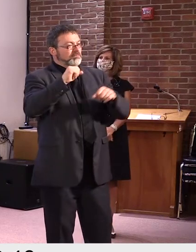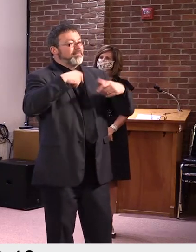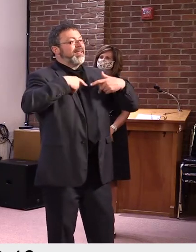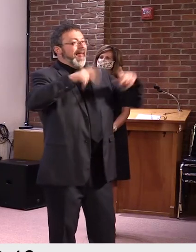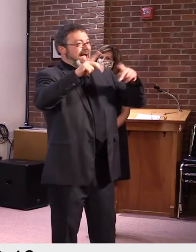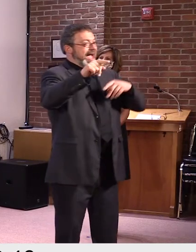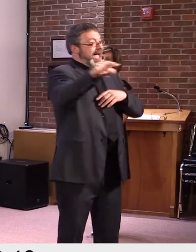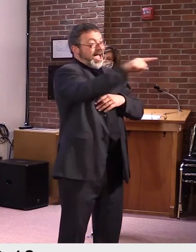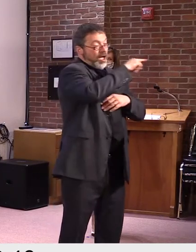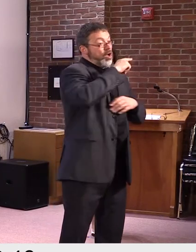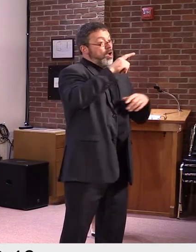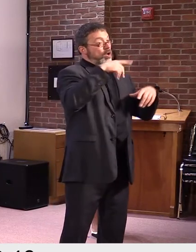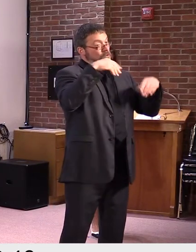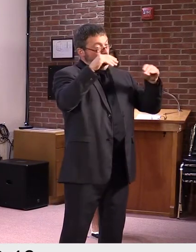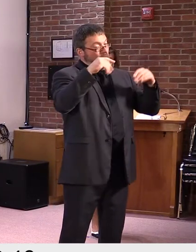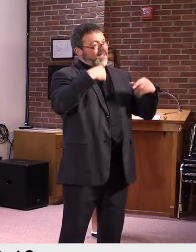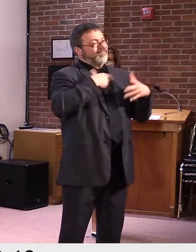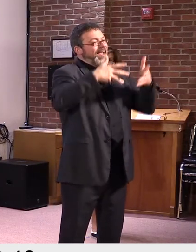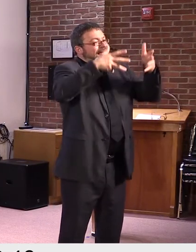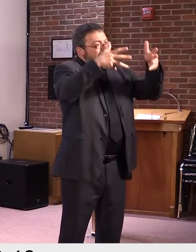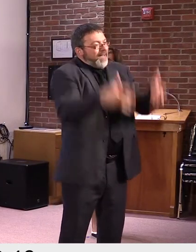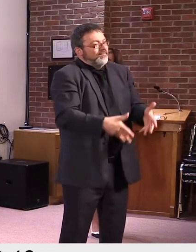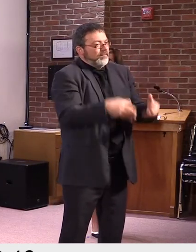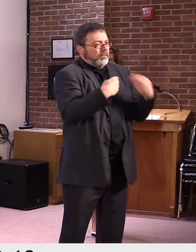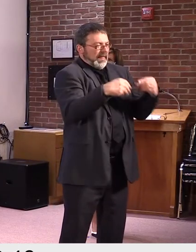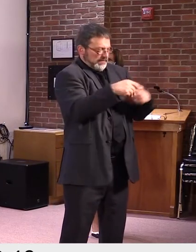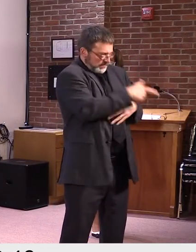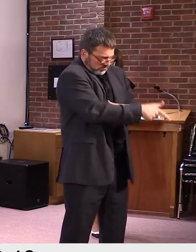bags. Thank you.